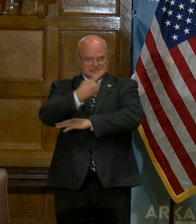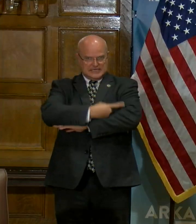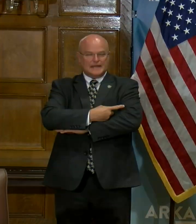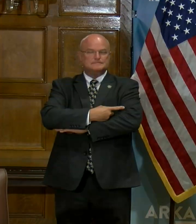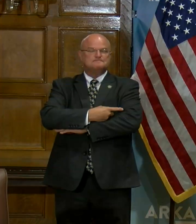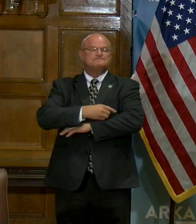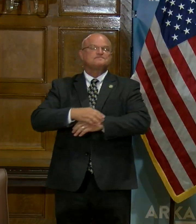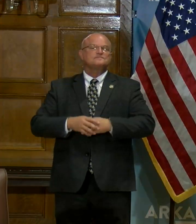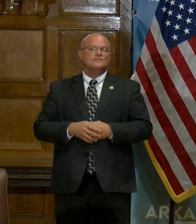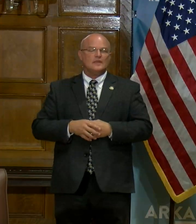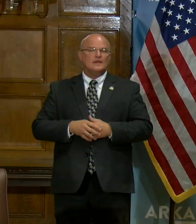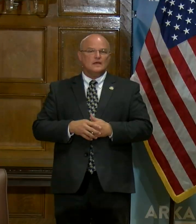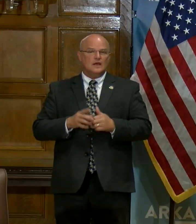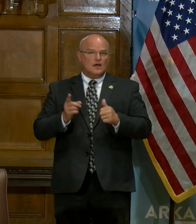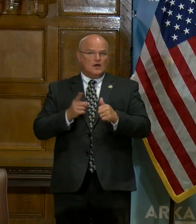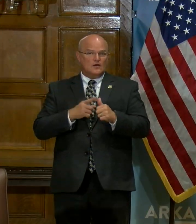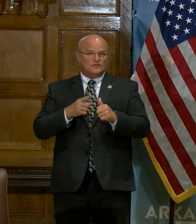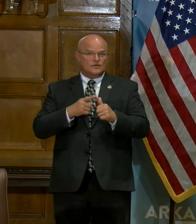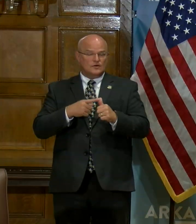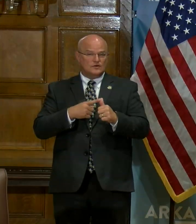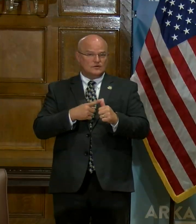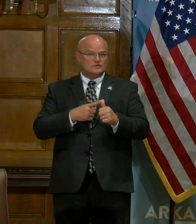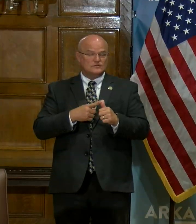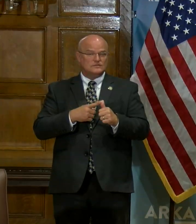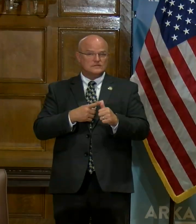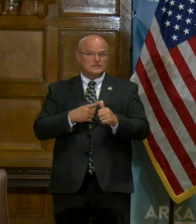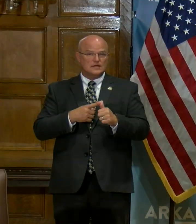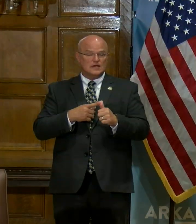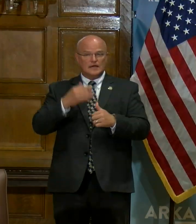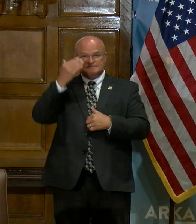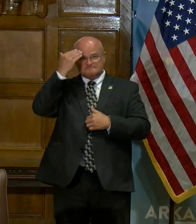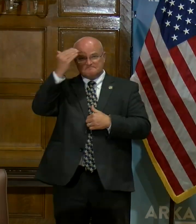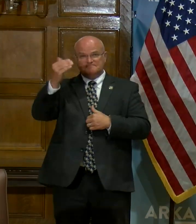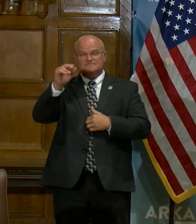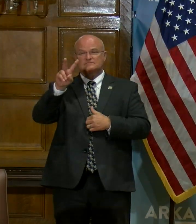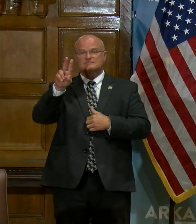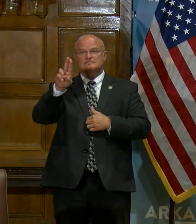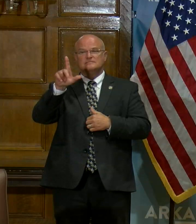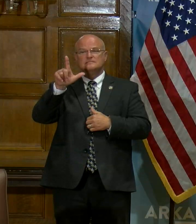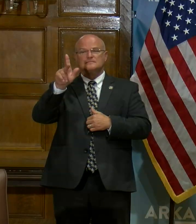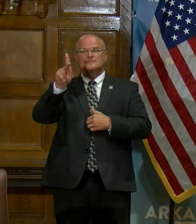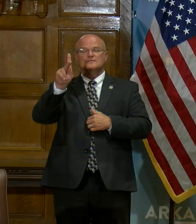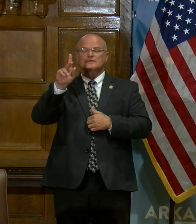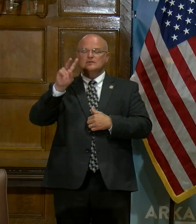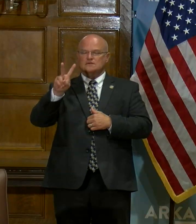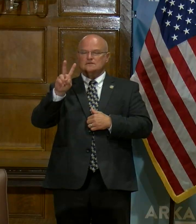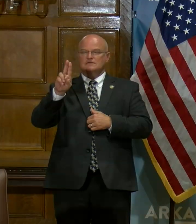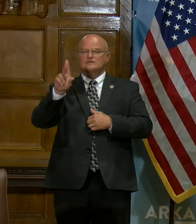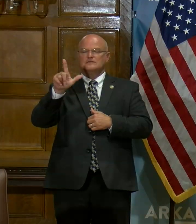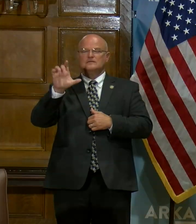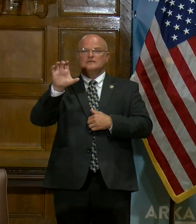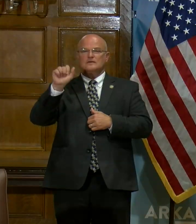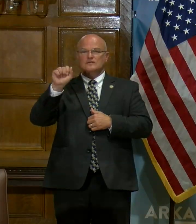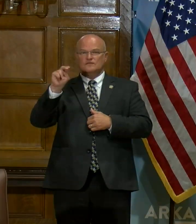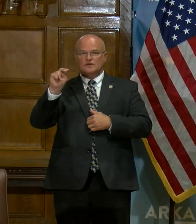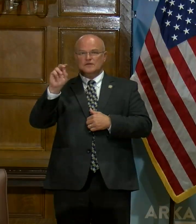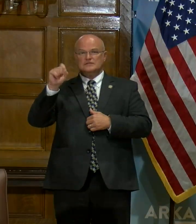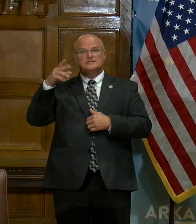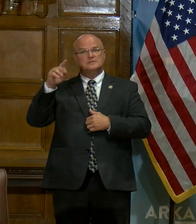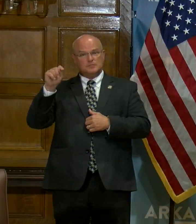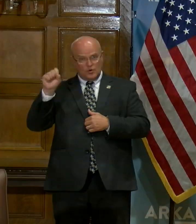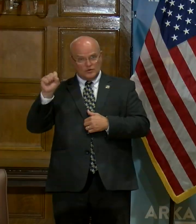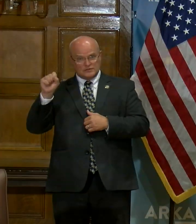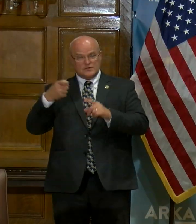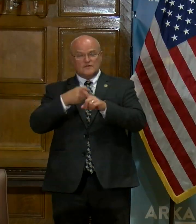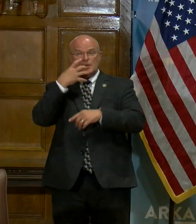today. I first want to acknowledge Vulcan Sports out of Hot Springs, which the parent company is Tanner